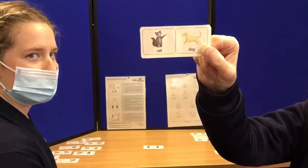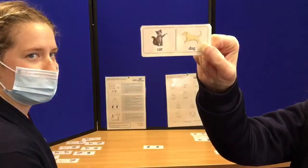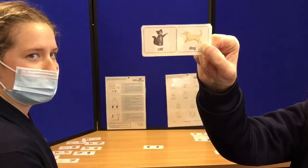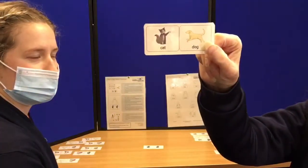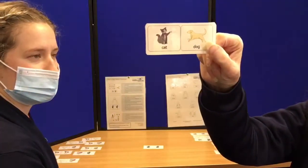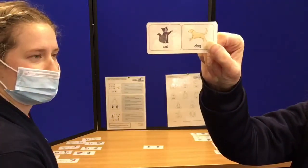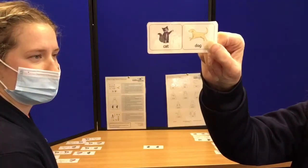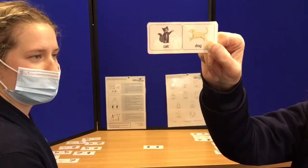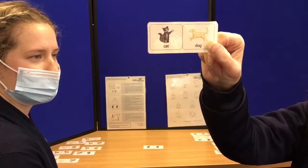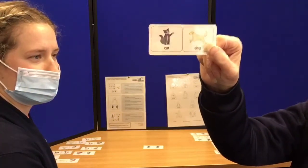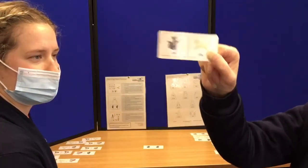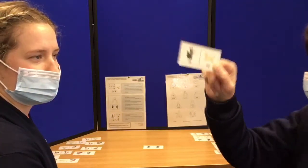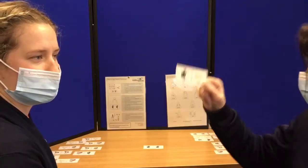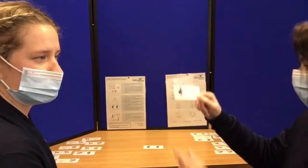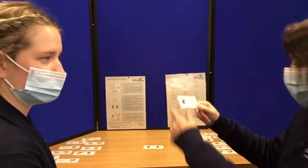dog.